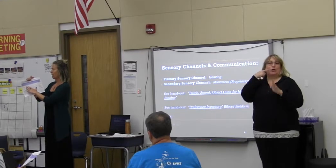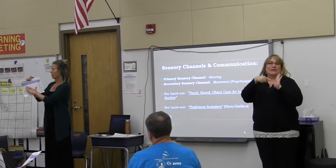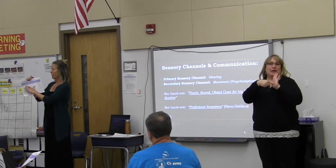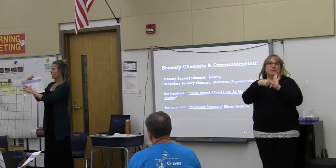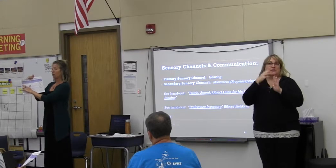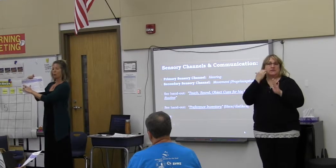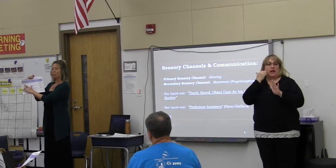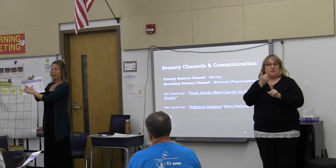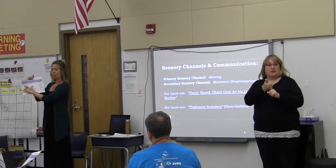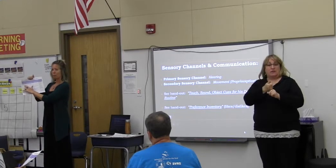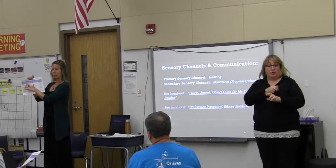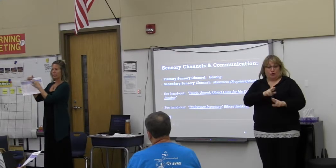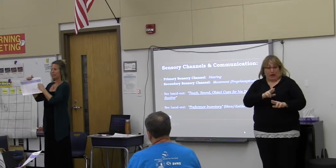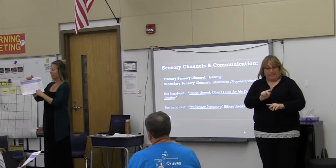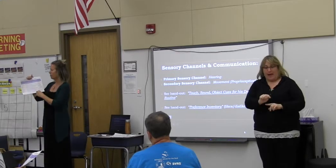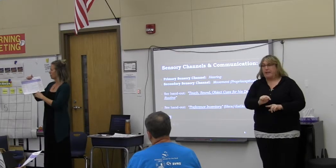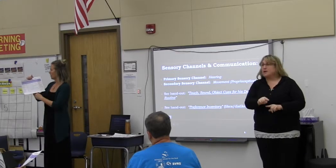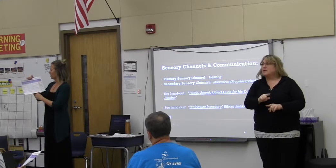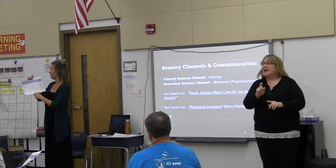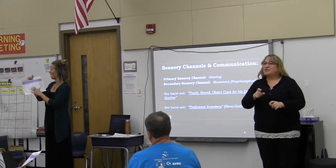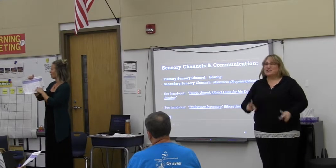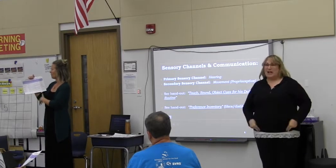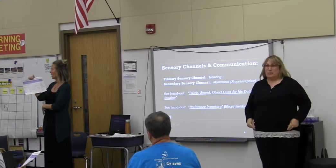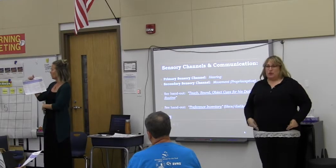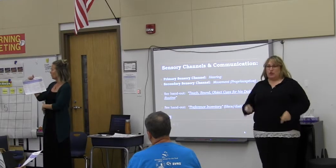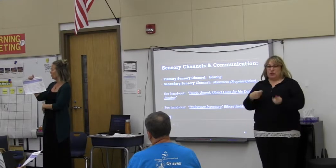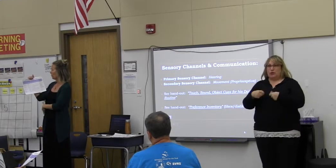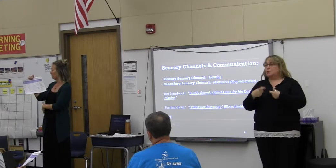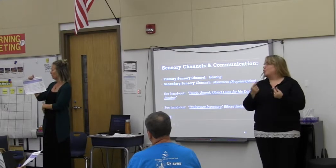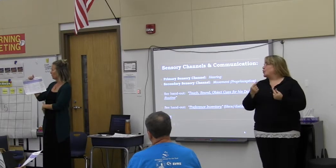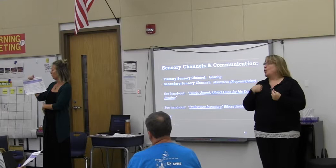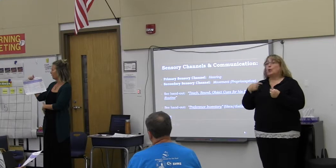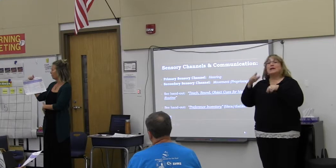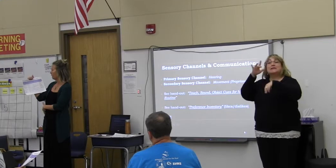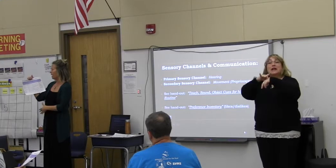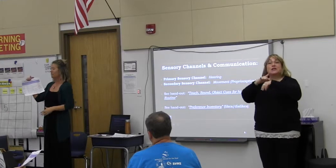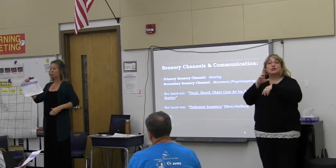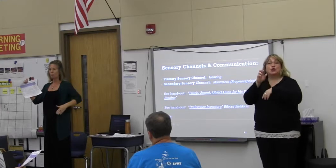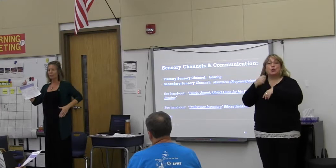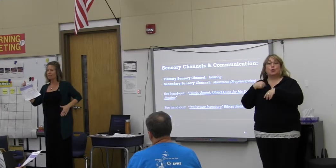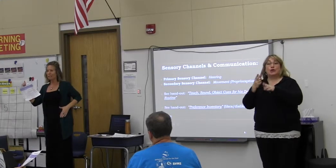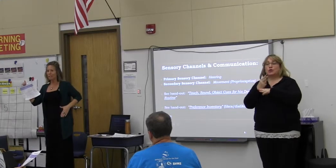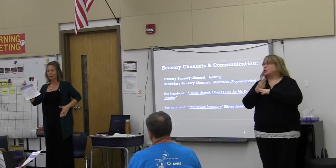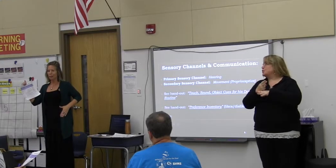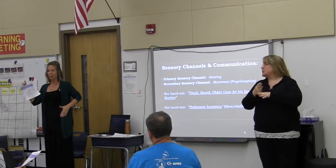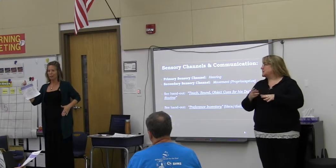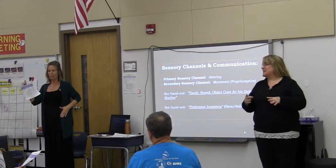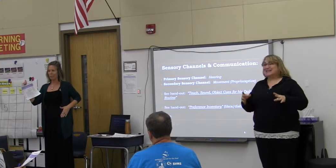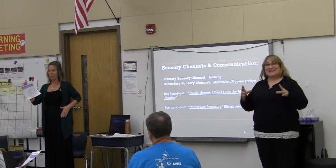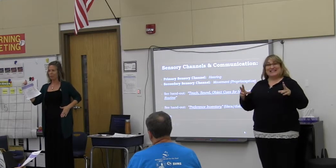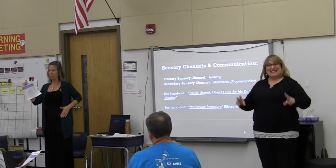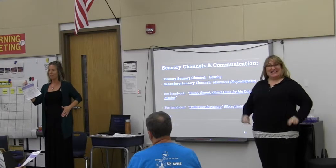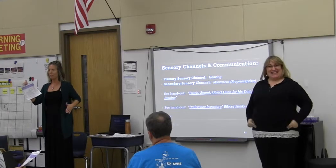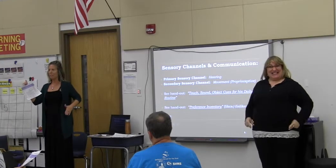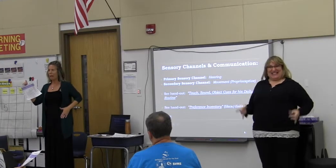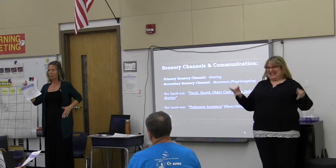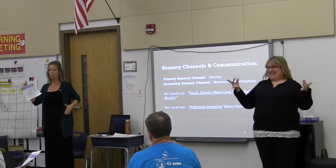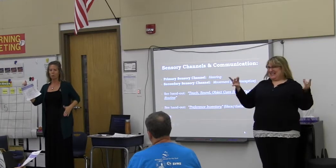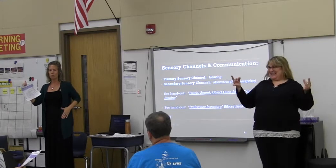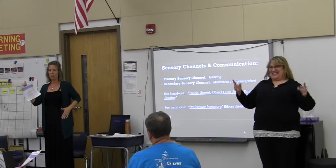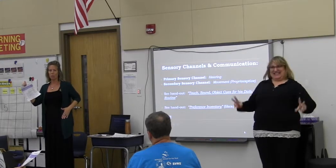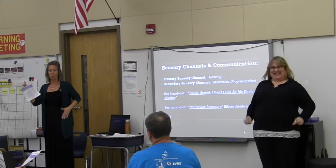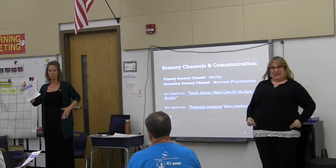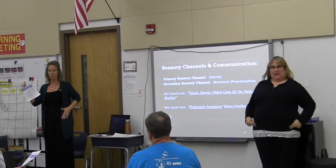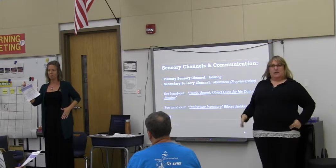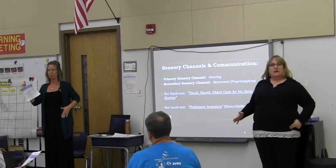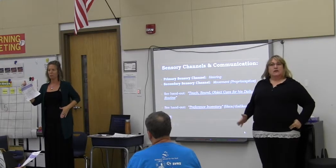he's getting ready to go to the bathroom and get his diaper changed, the touch cue that we do on him is right where the sticky area of his diaper is. We tap him